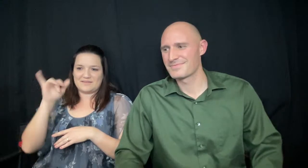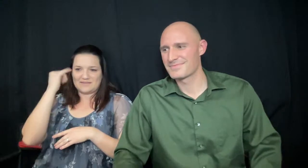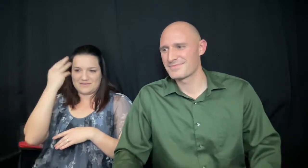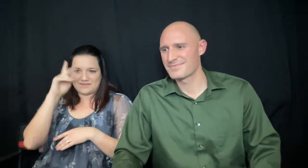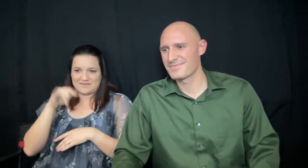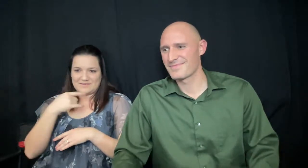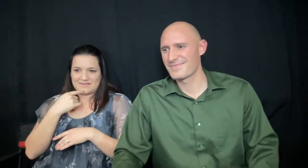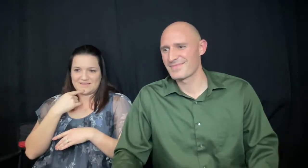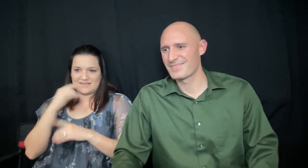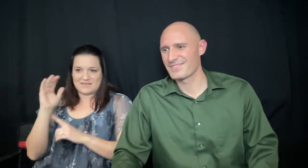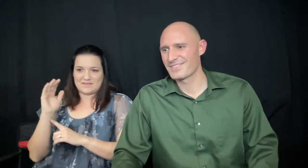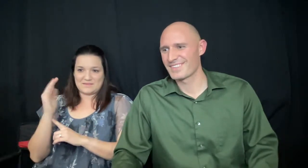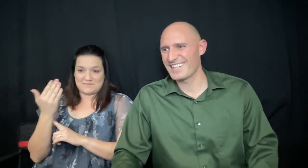this mirror is my best friend.